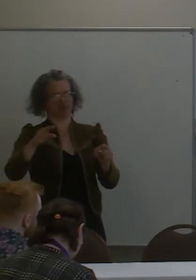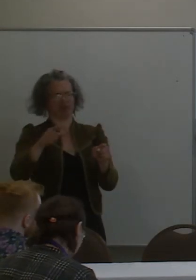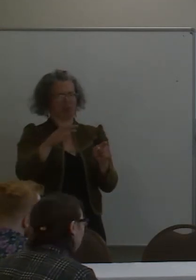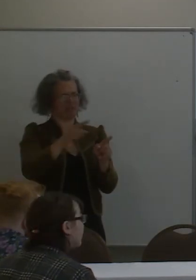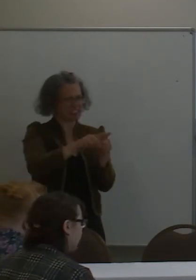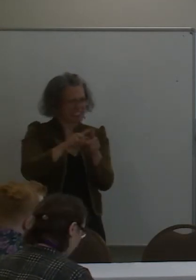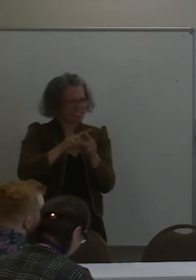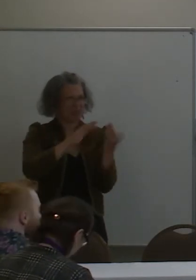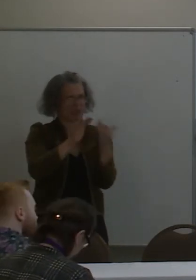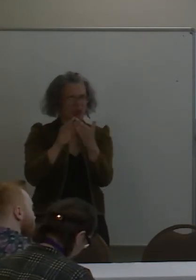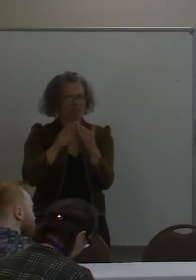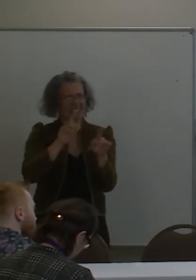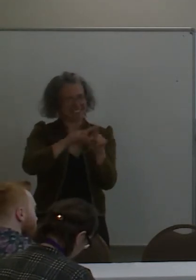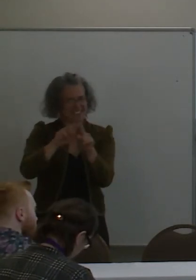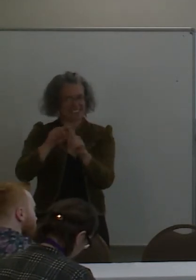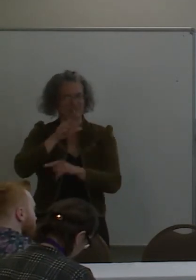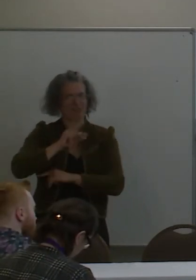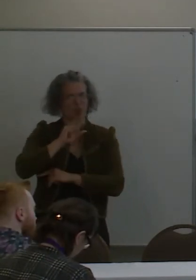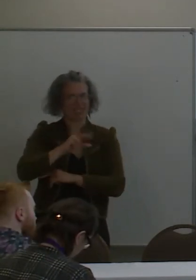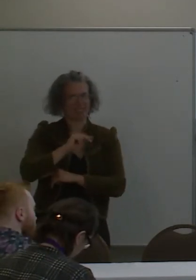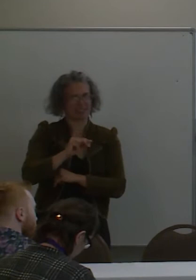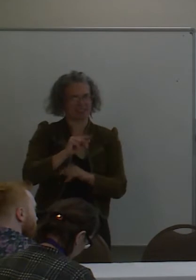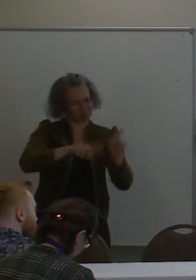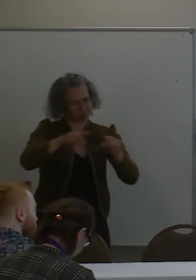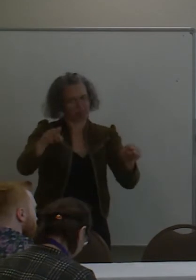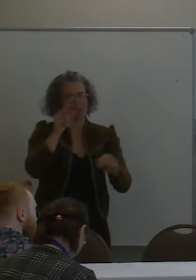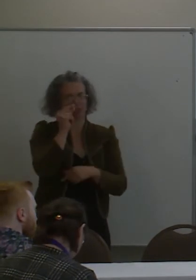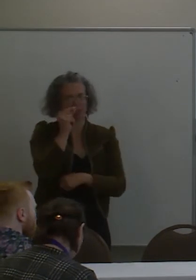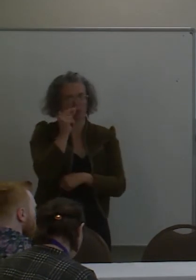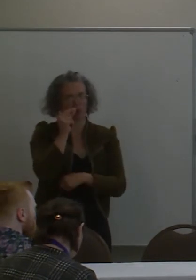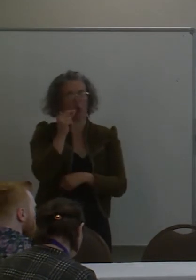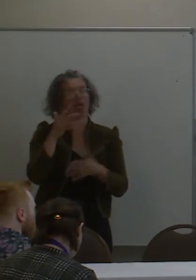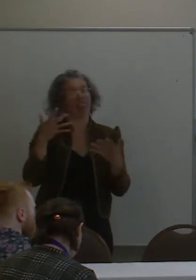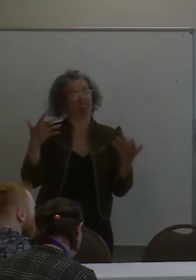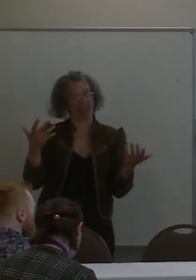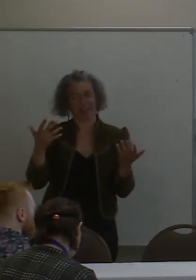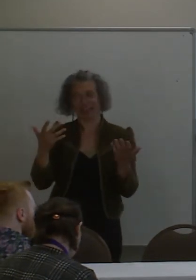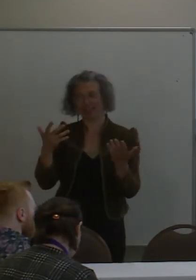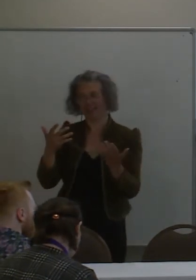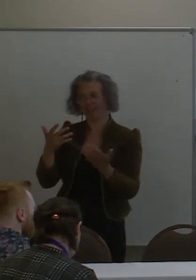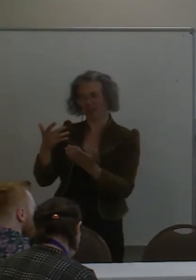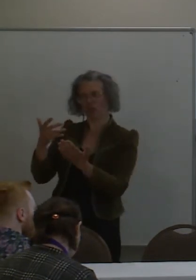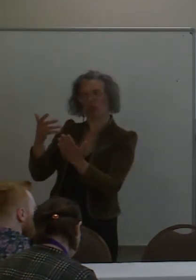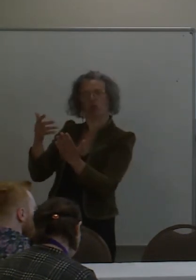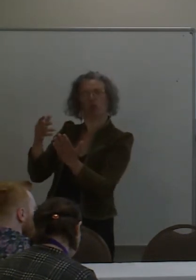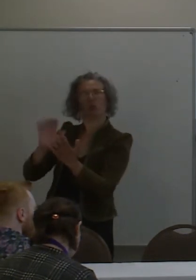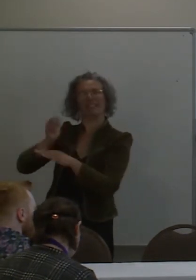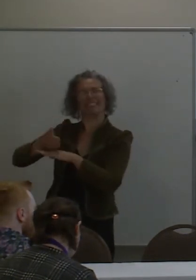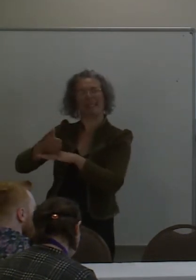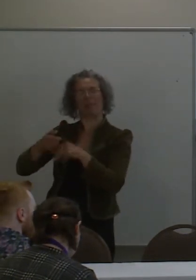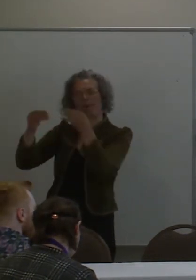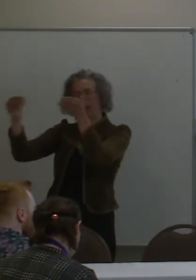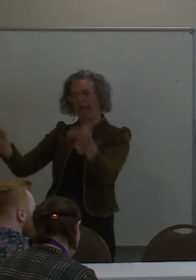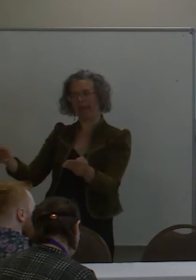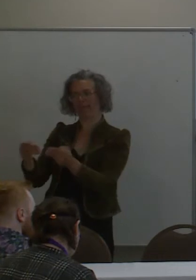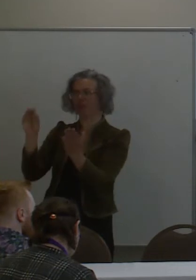and voices as you can. And then to present them in a mapping format, to be able to,